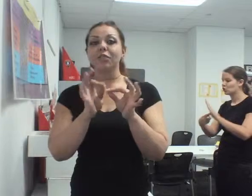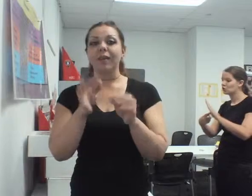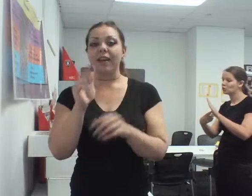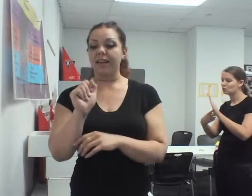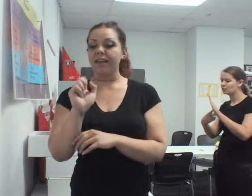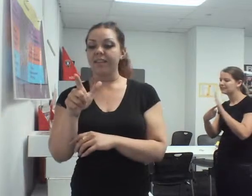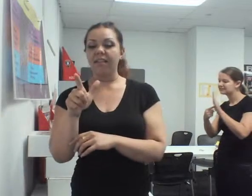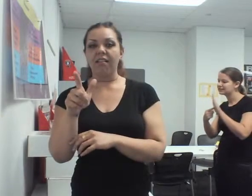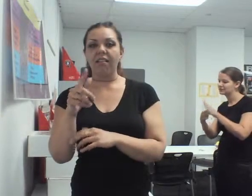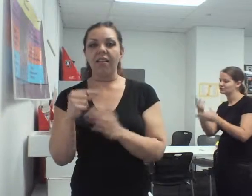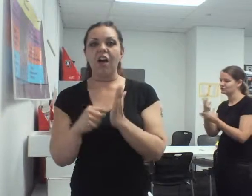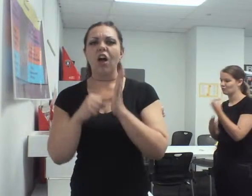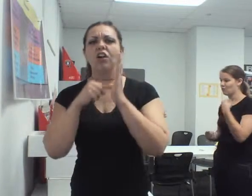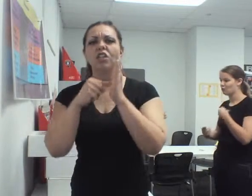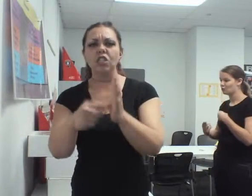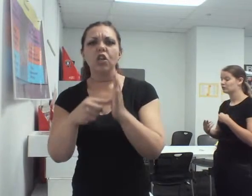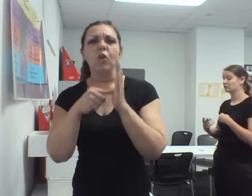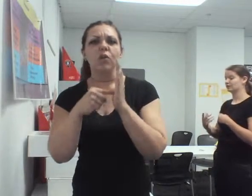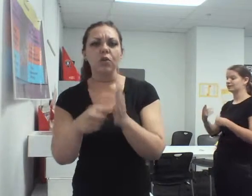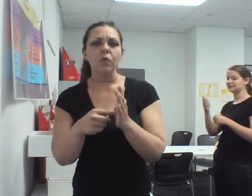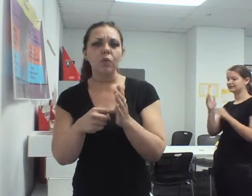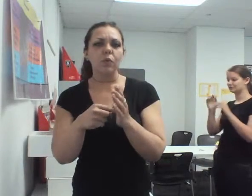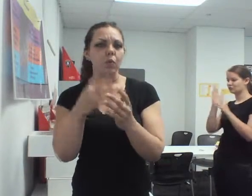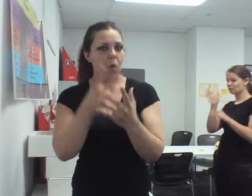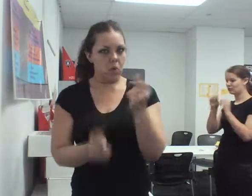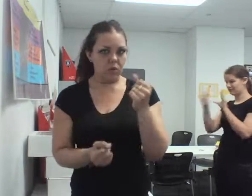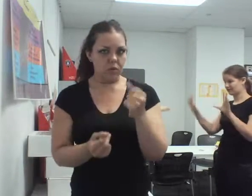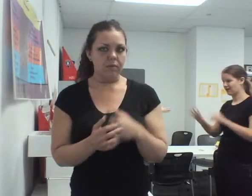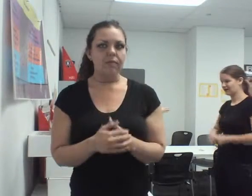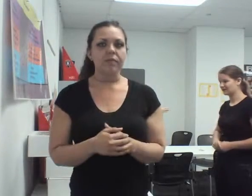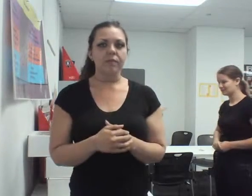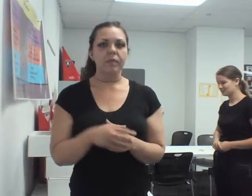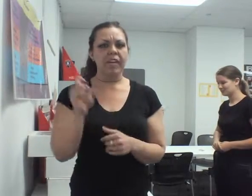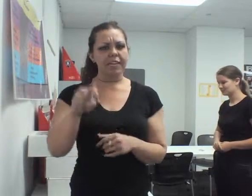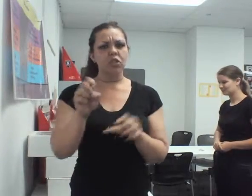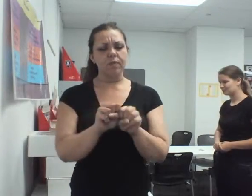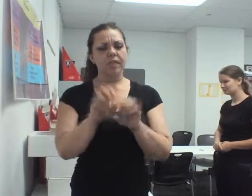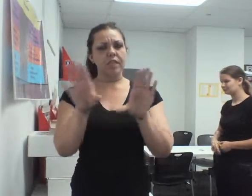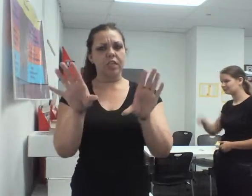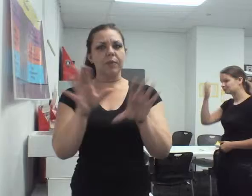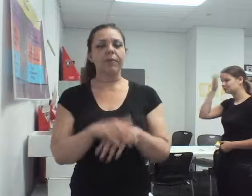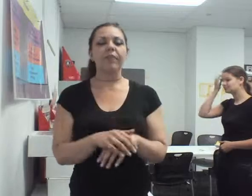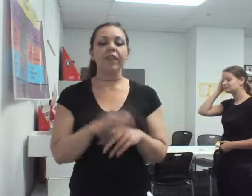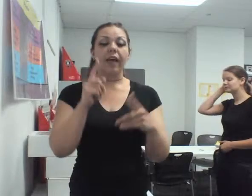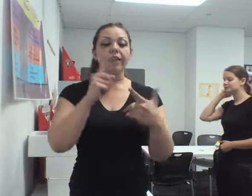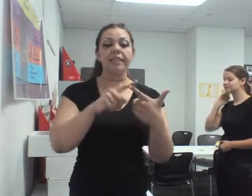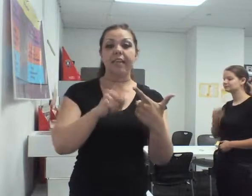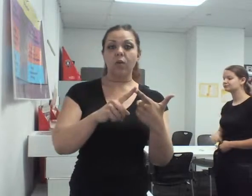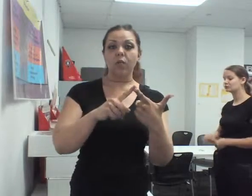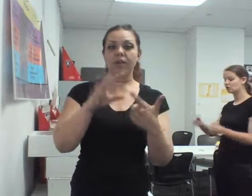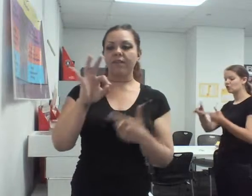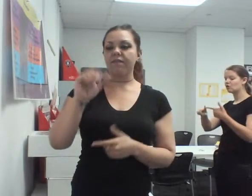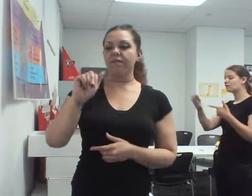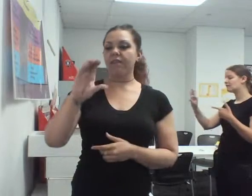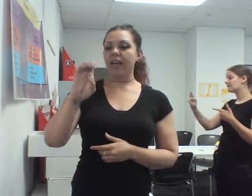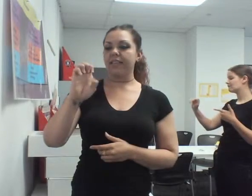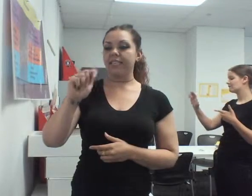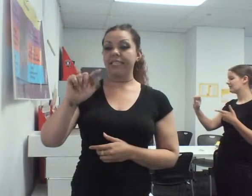with the examples, it should be really clear. Okay? So faceting is a term used